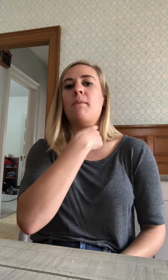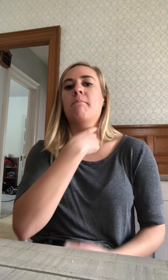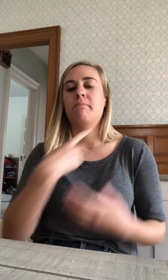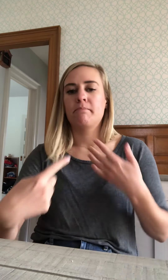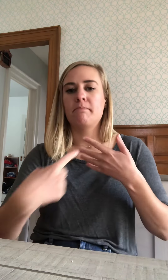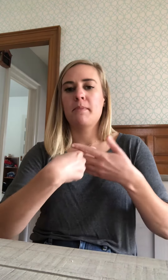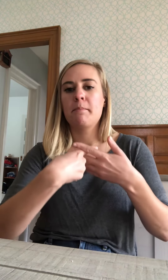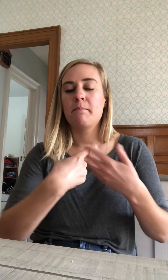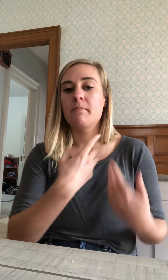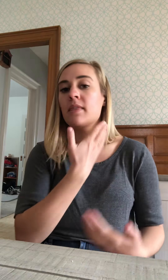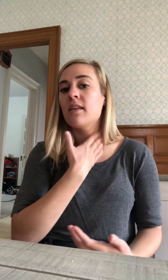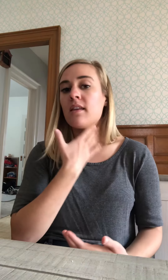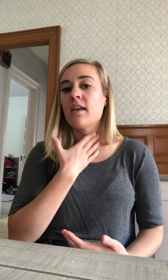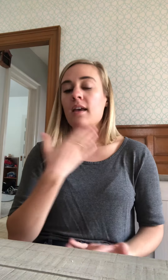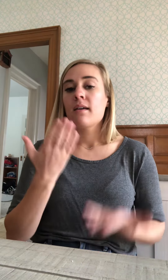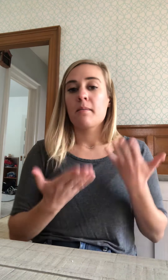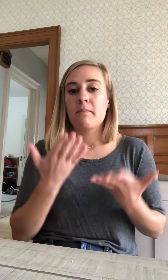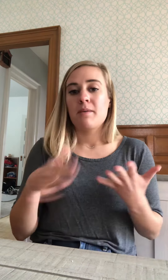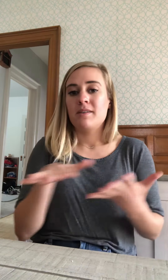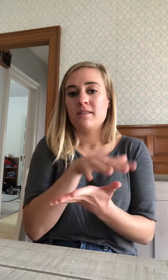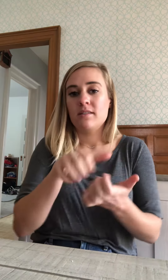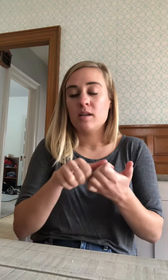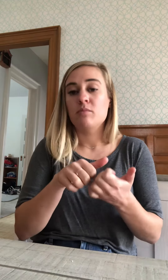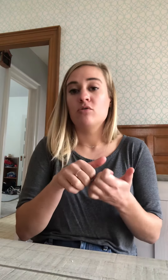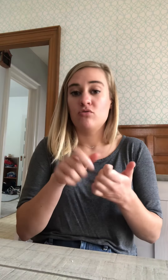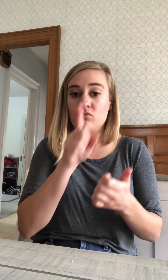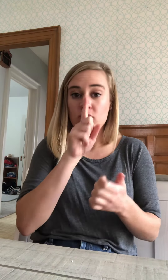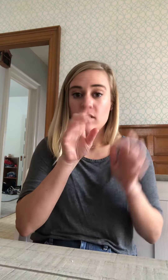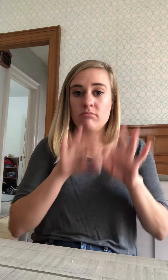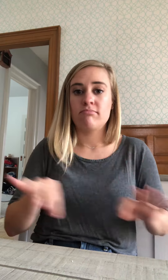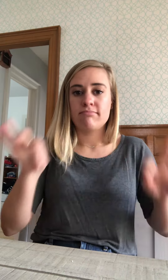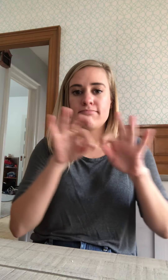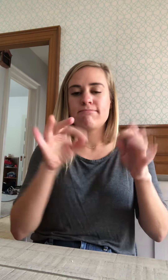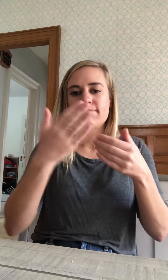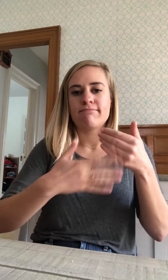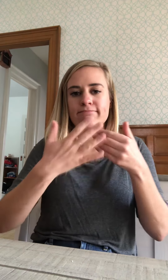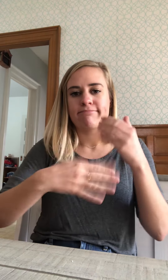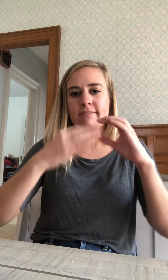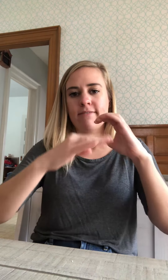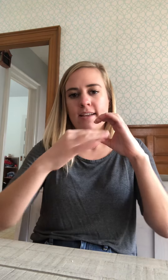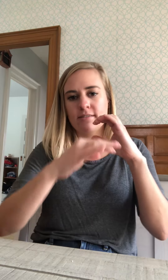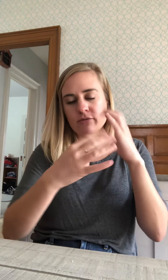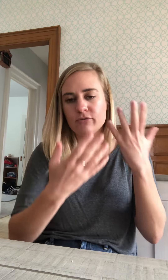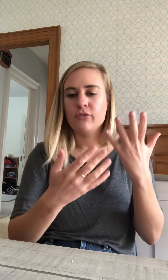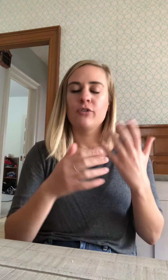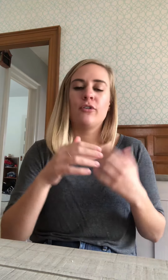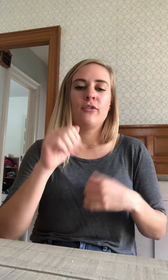have damaged major vascular structures, and if we can't control bleeding, the patient will not do well.